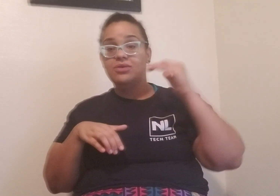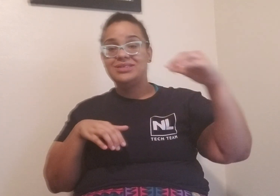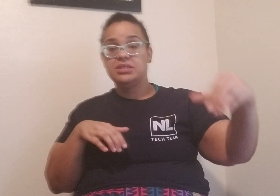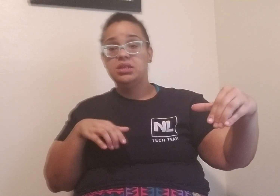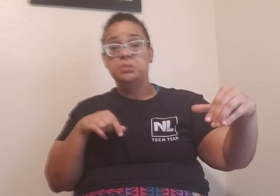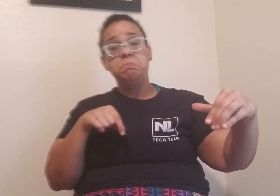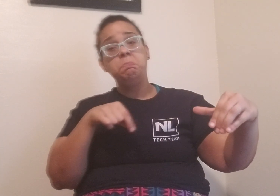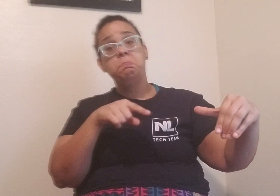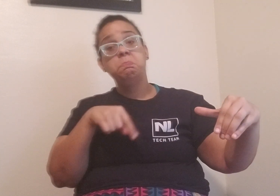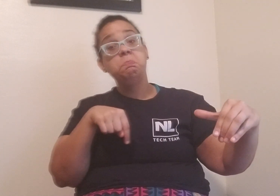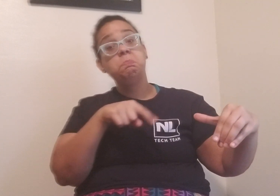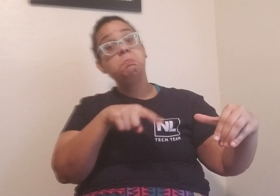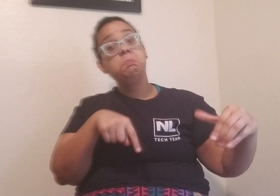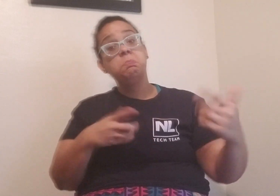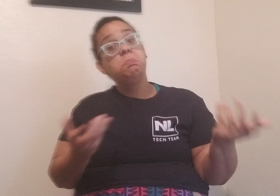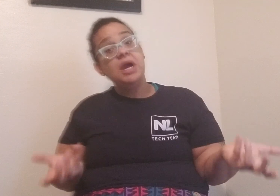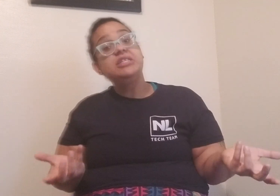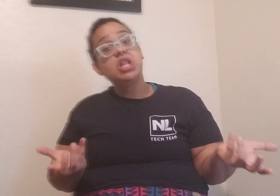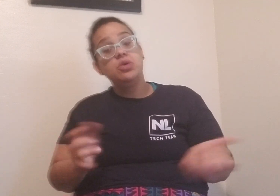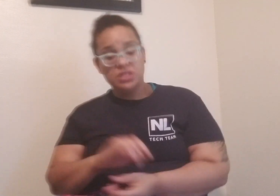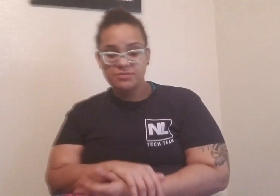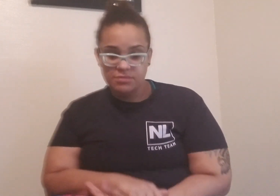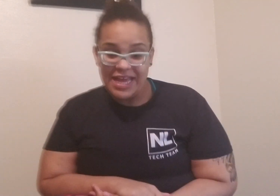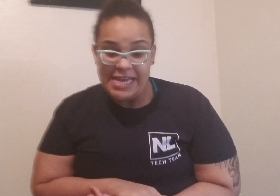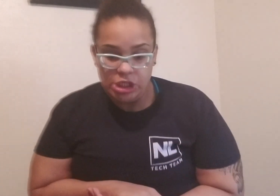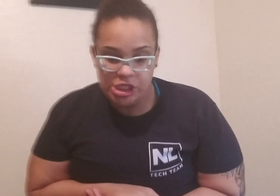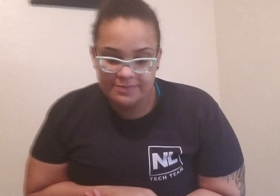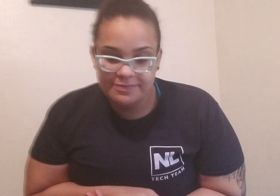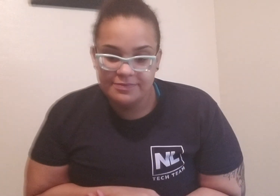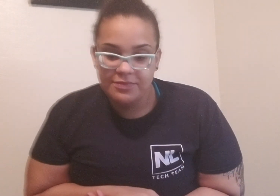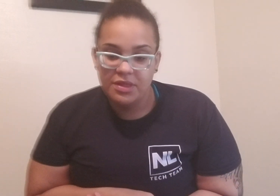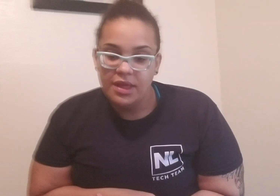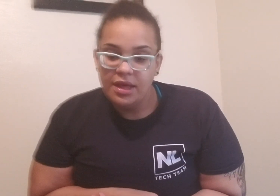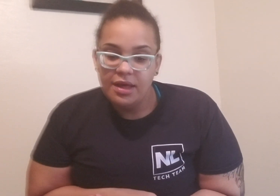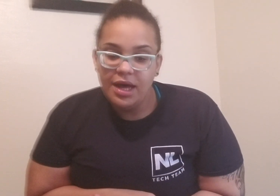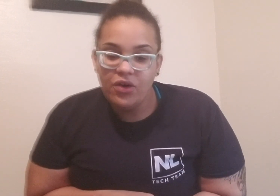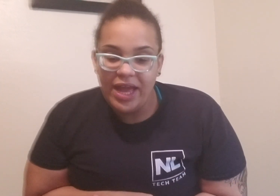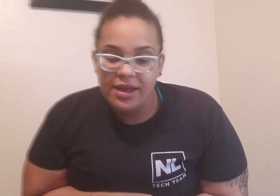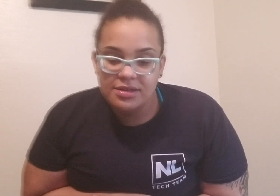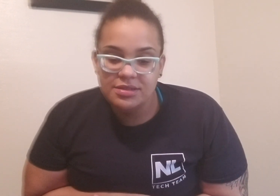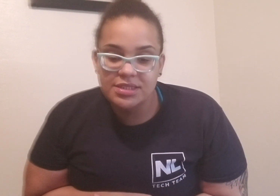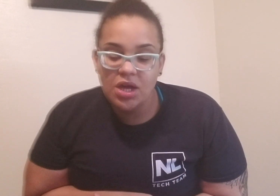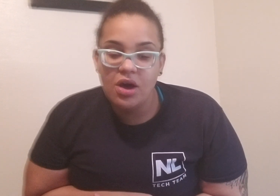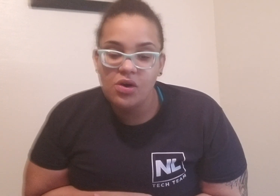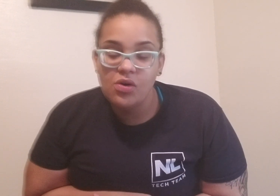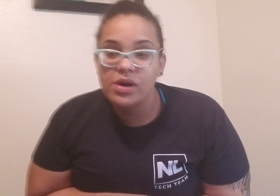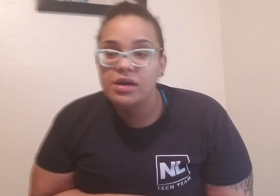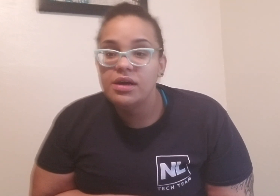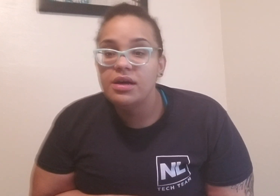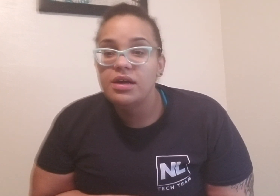house, it's close-ish. Okay, so